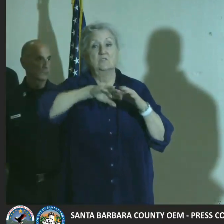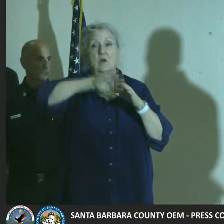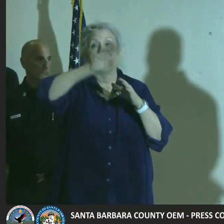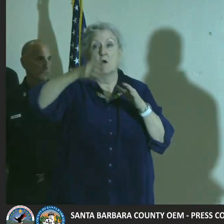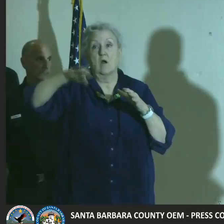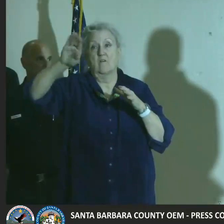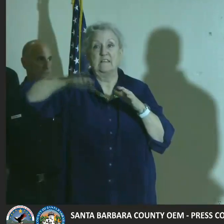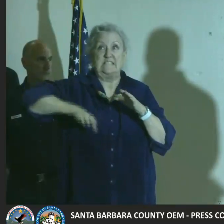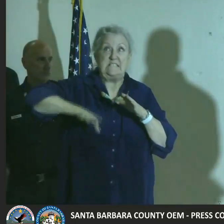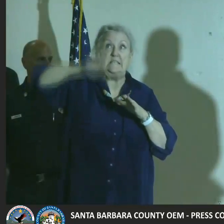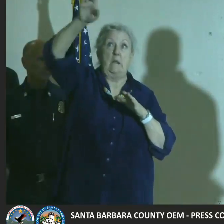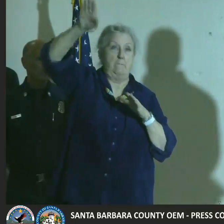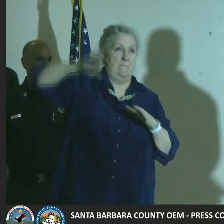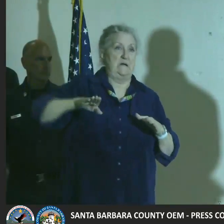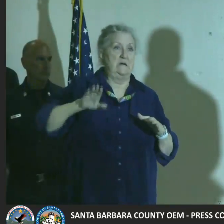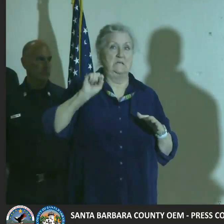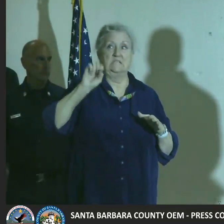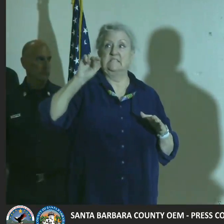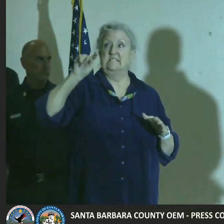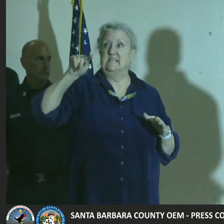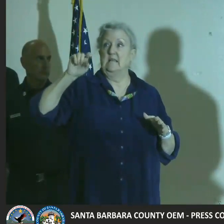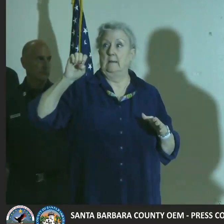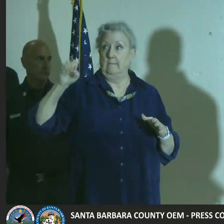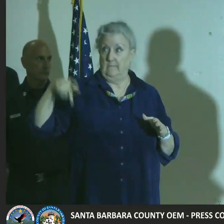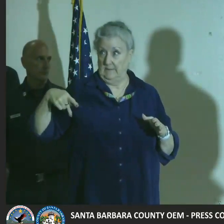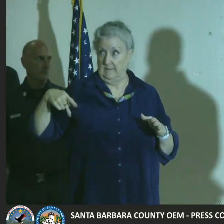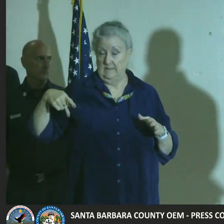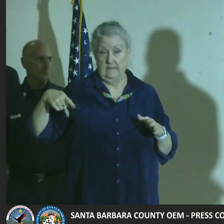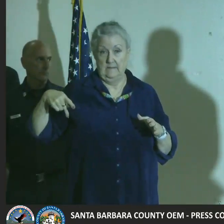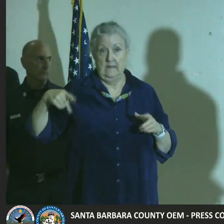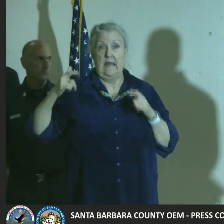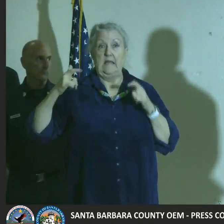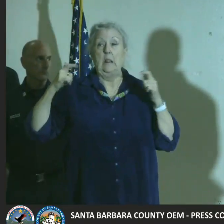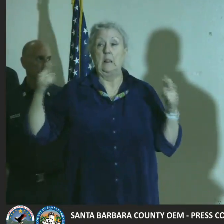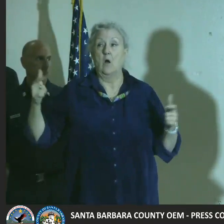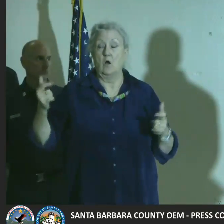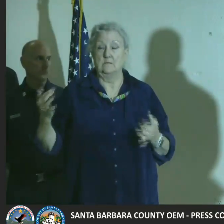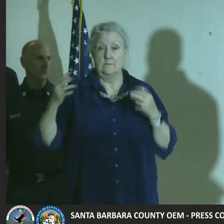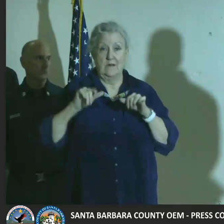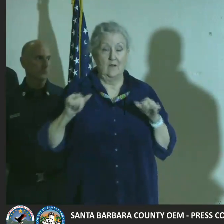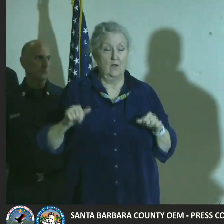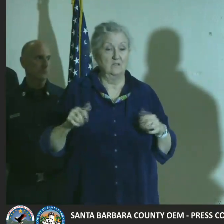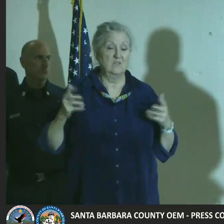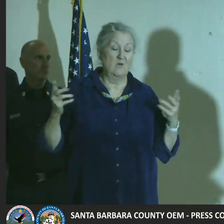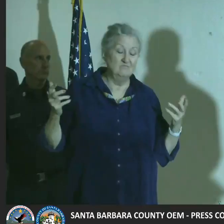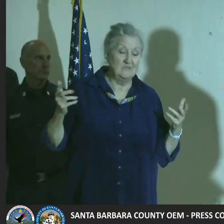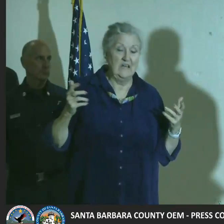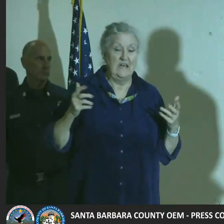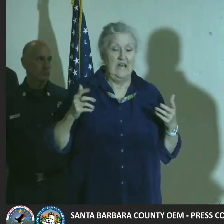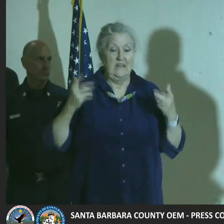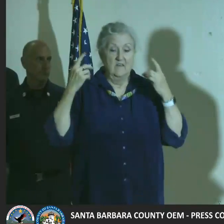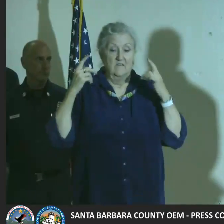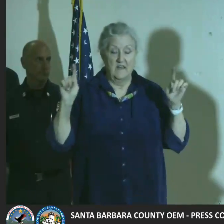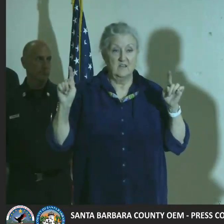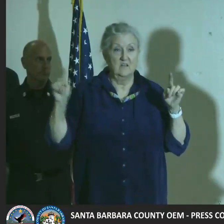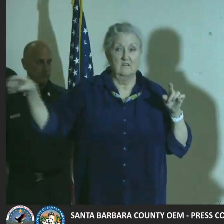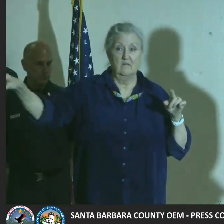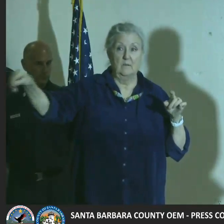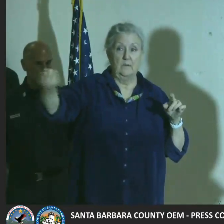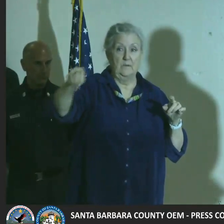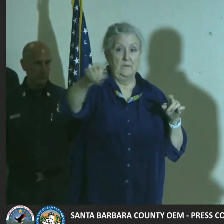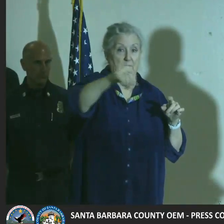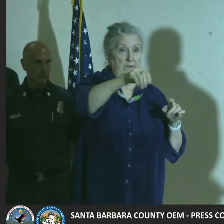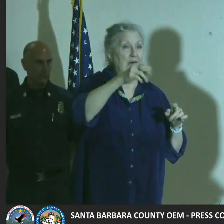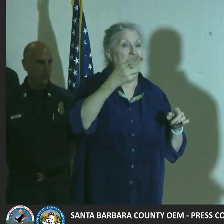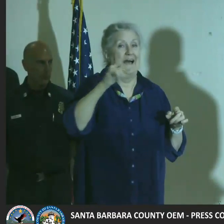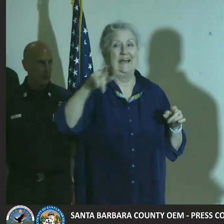steep. And these are very large burn areas. So the effectiveness of hydromulching,